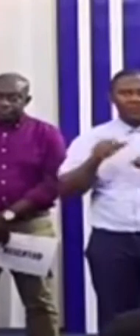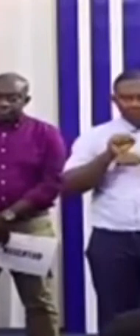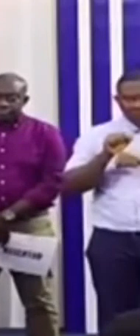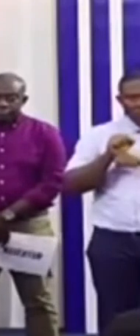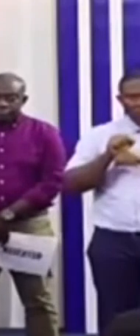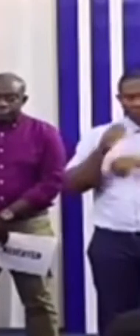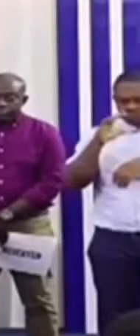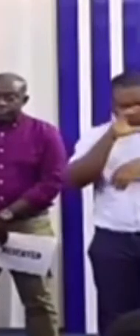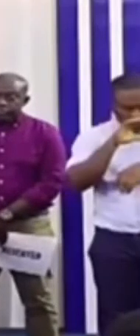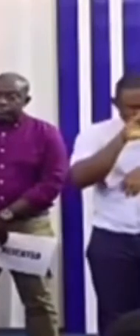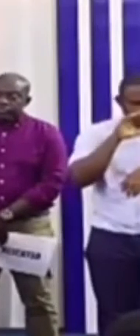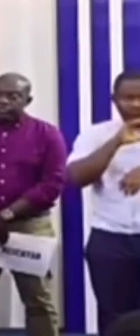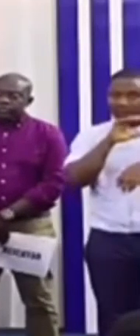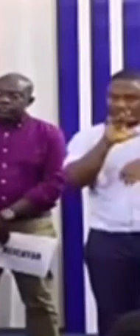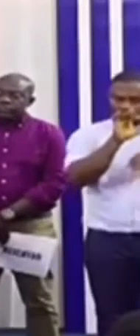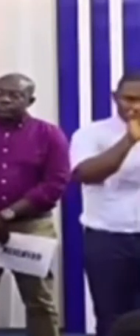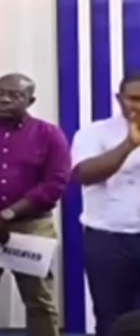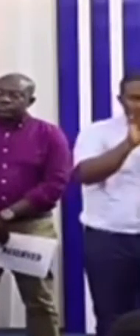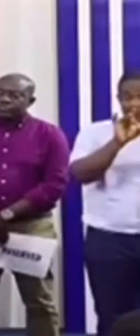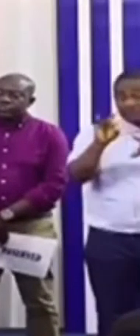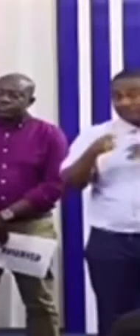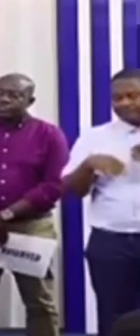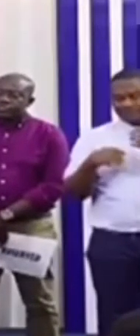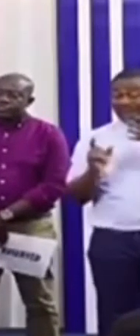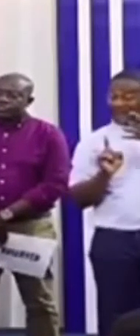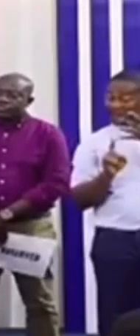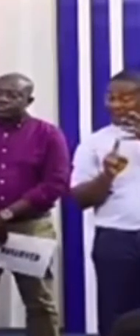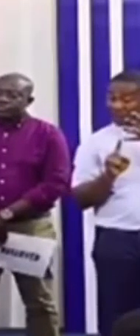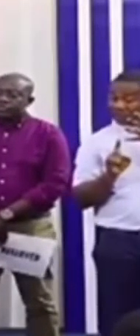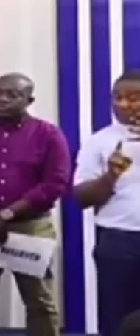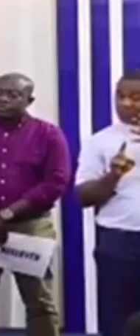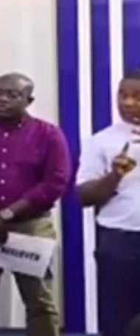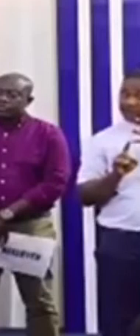more. And the last case, the fourth one,